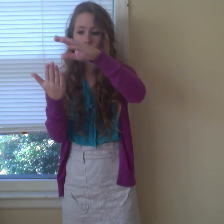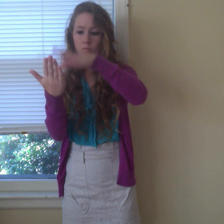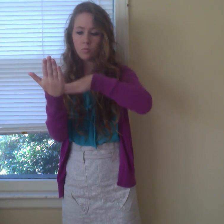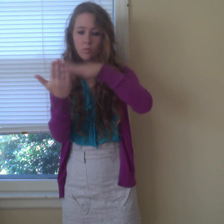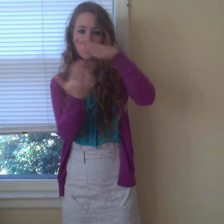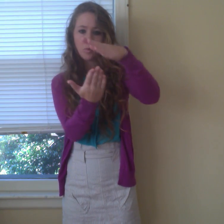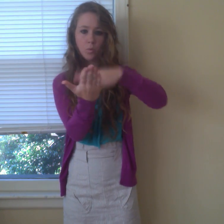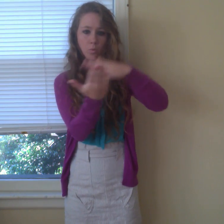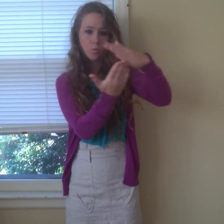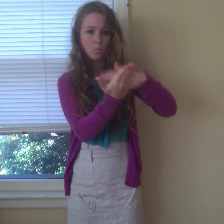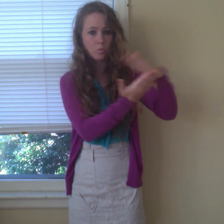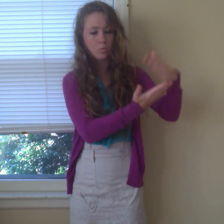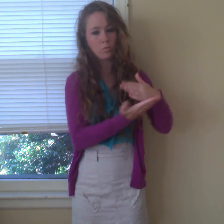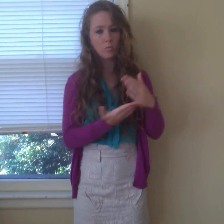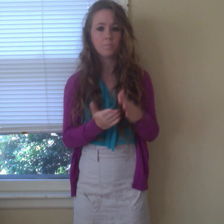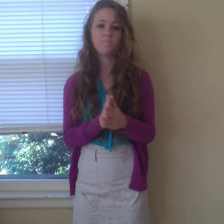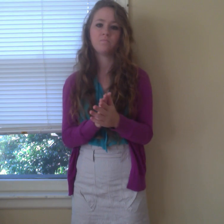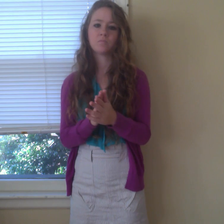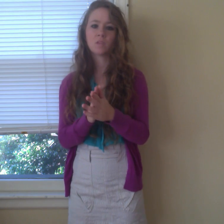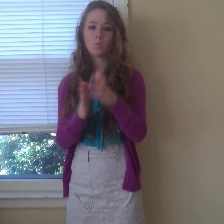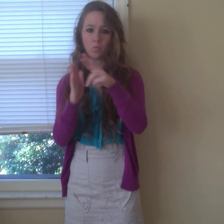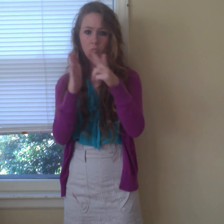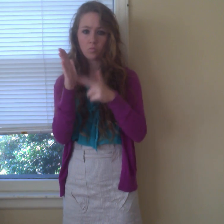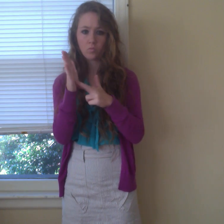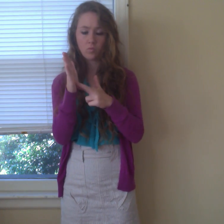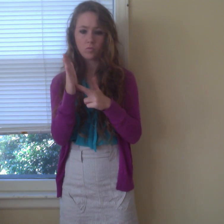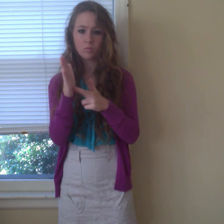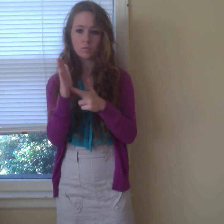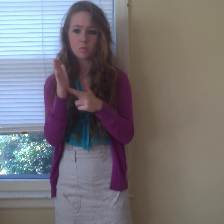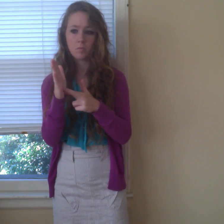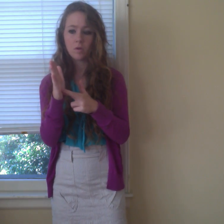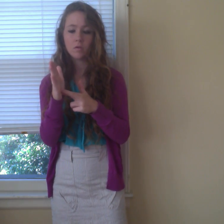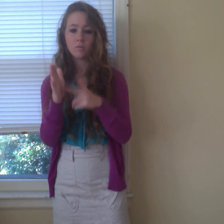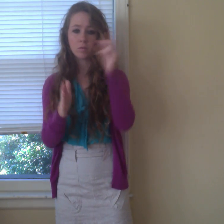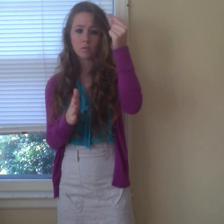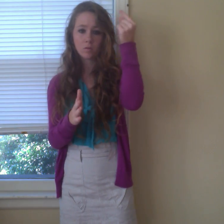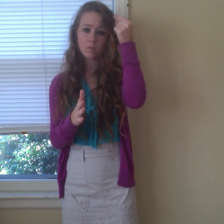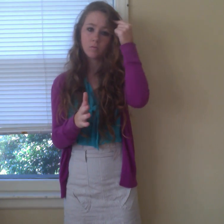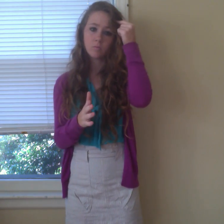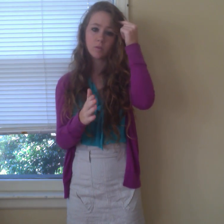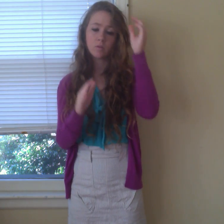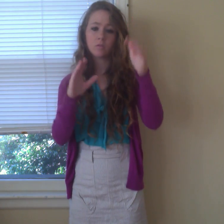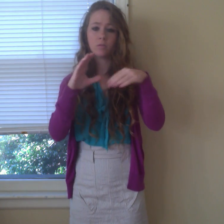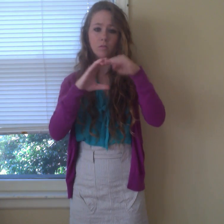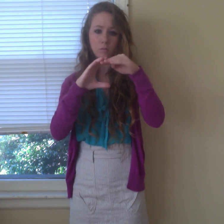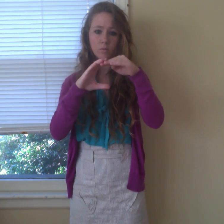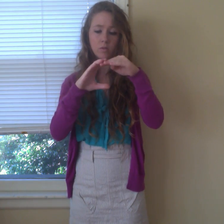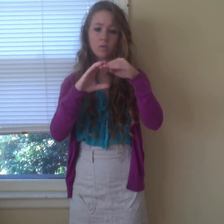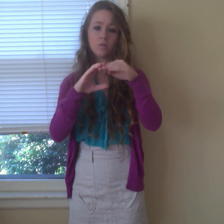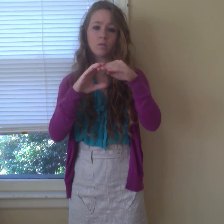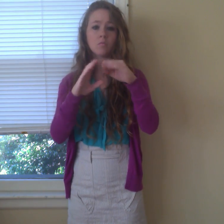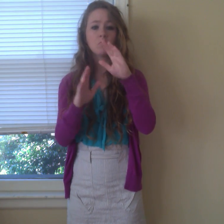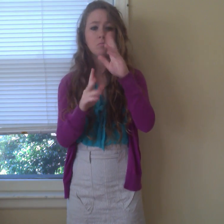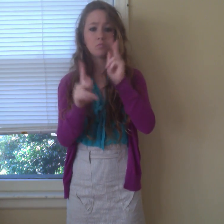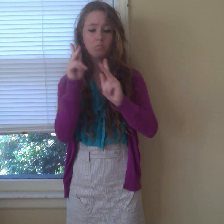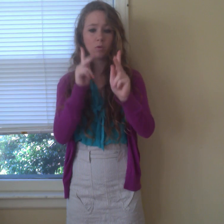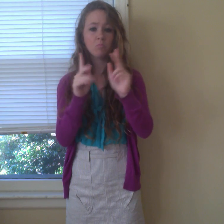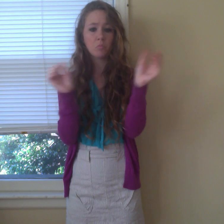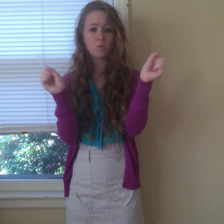alone. Since government was limited, the people were free to produce, with the understanding that they could keep the fruits of